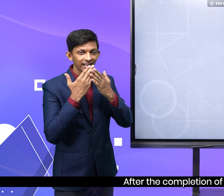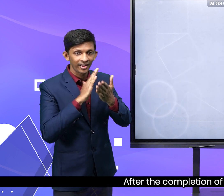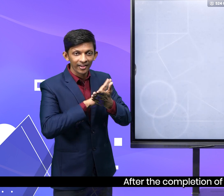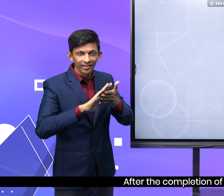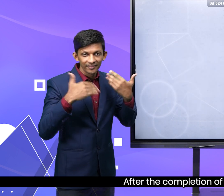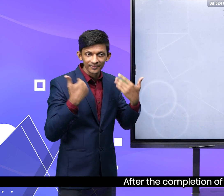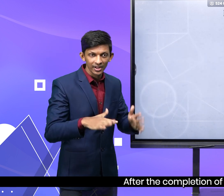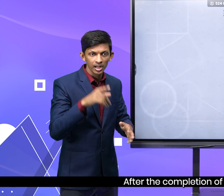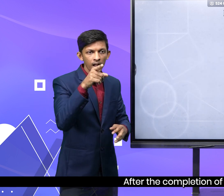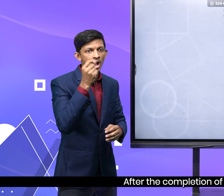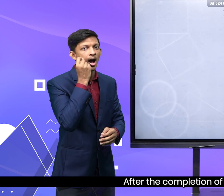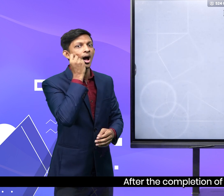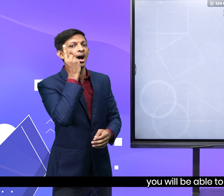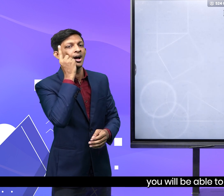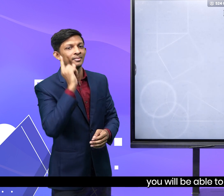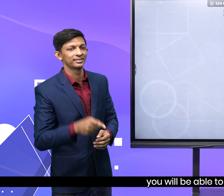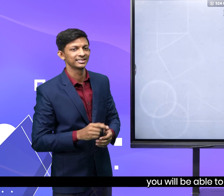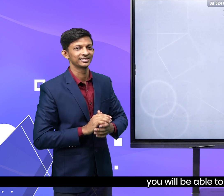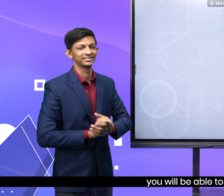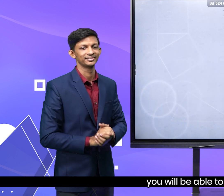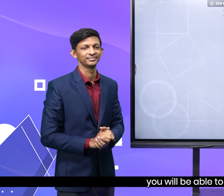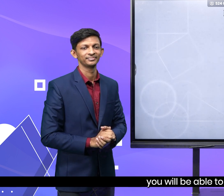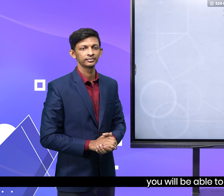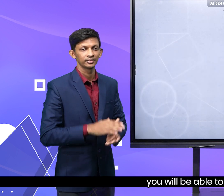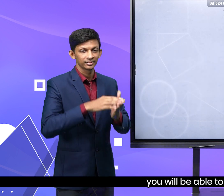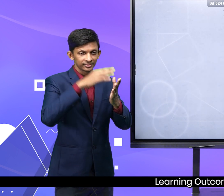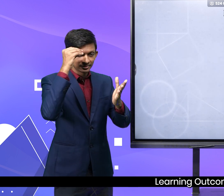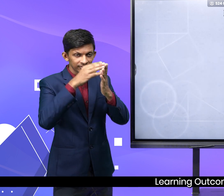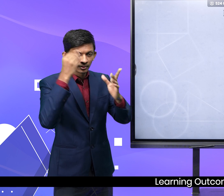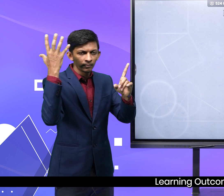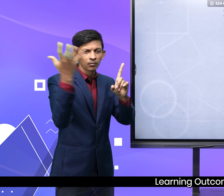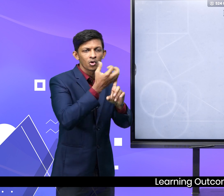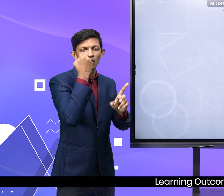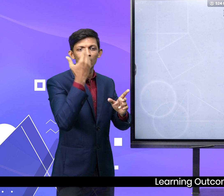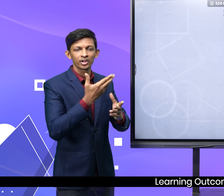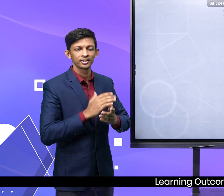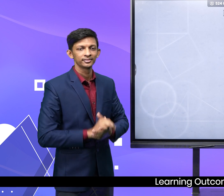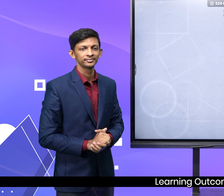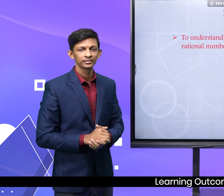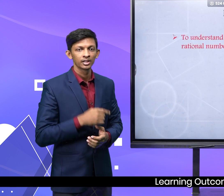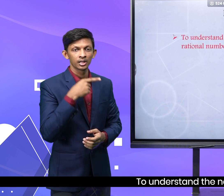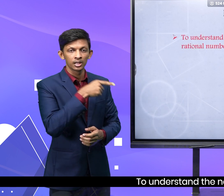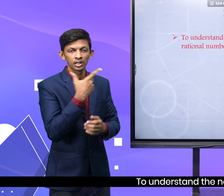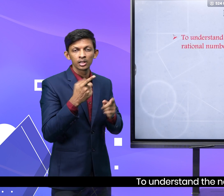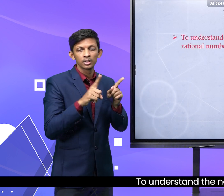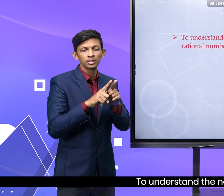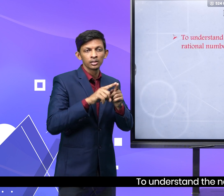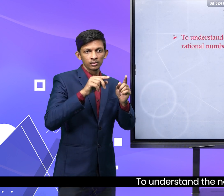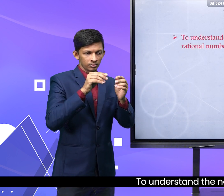After the completion of this lesson, you will be able to know learning outcomes. to understand the